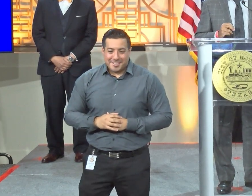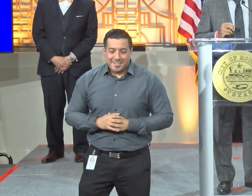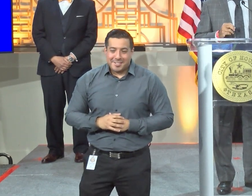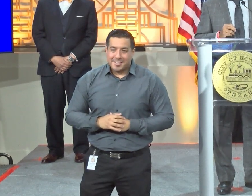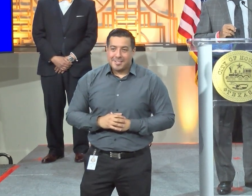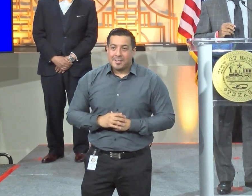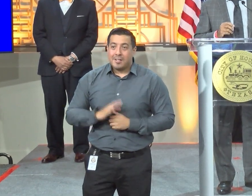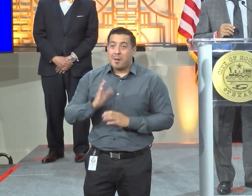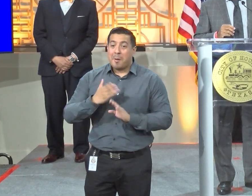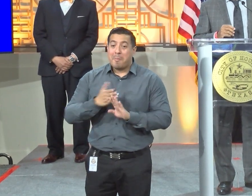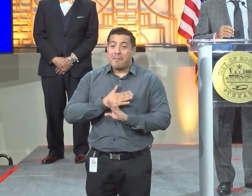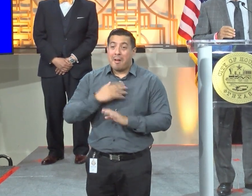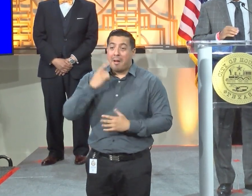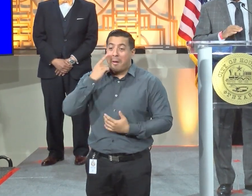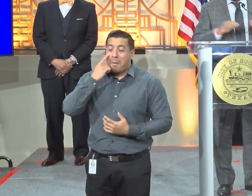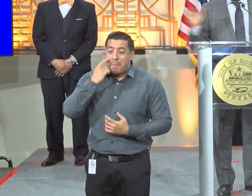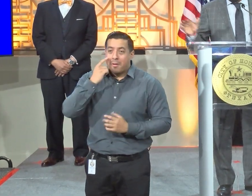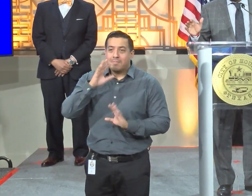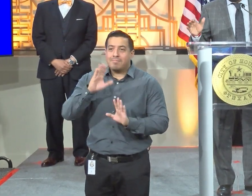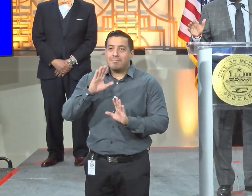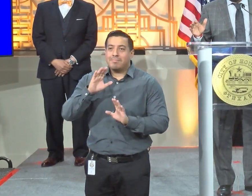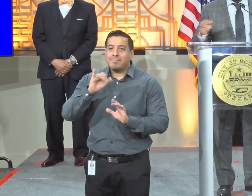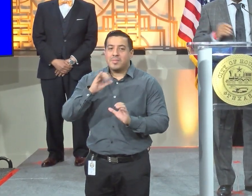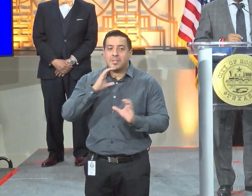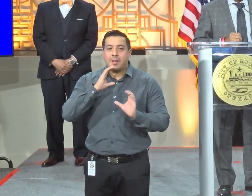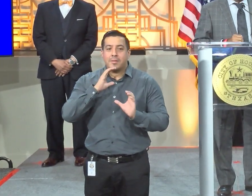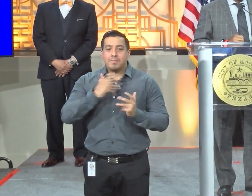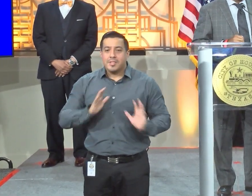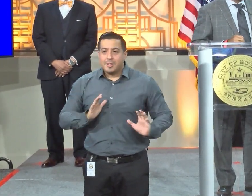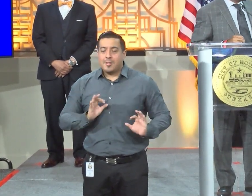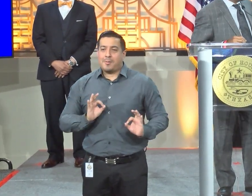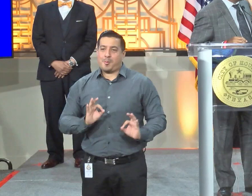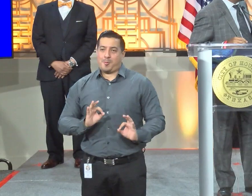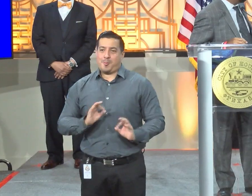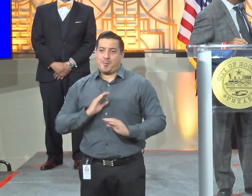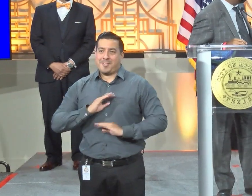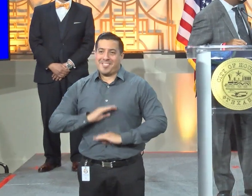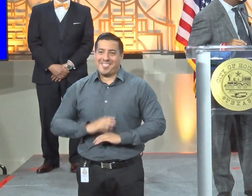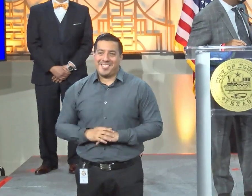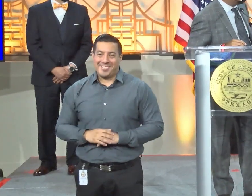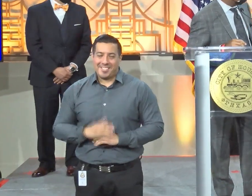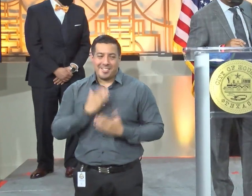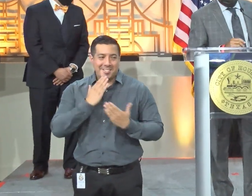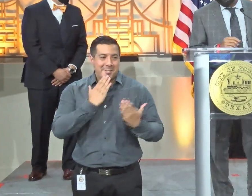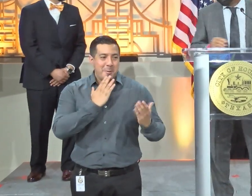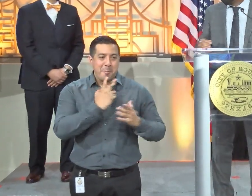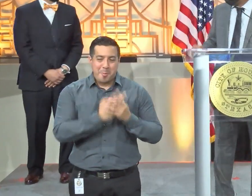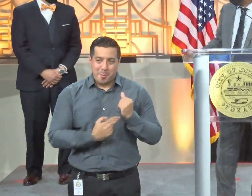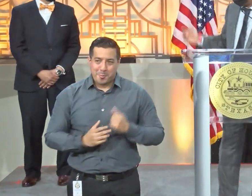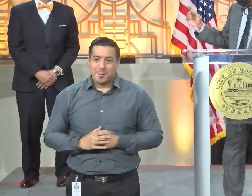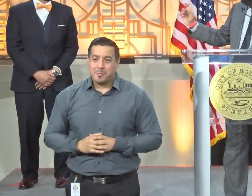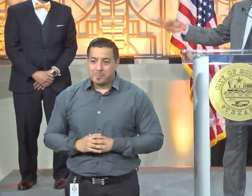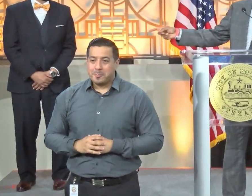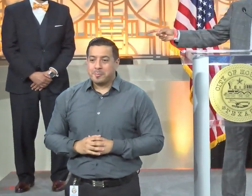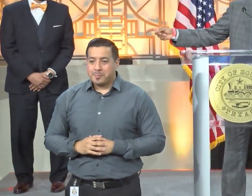But before that happened, you know, the conversation ended. So thank you both. Okay?